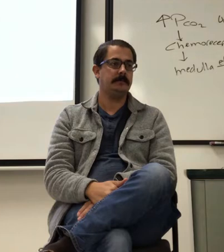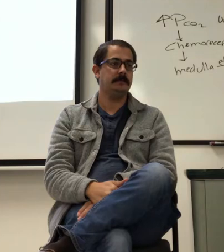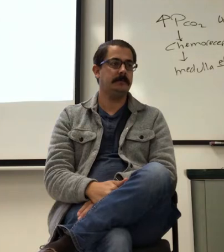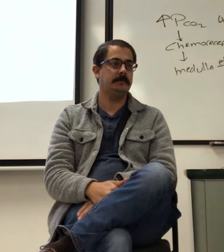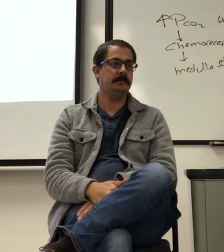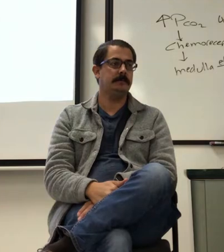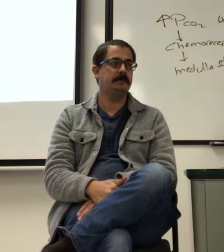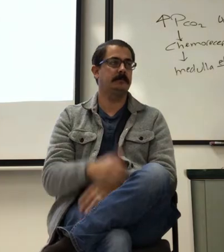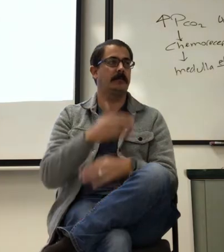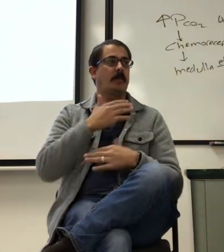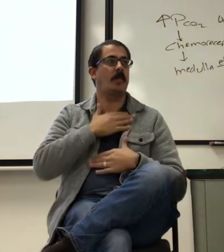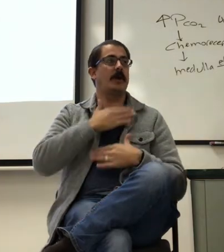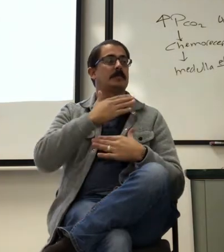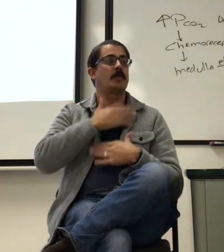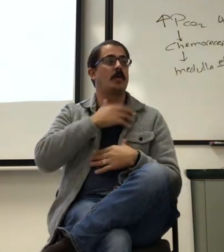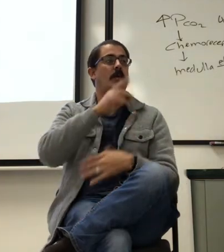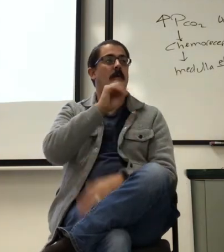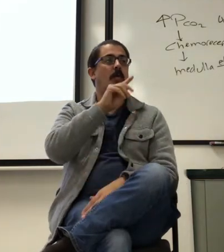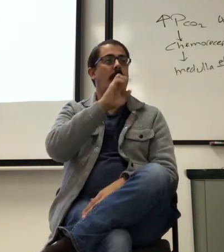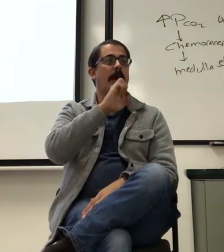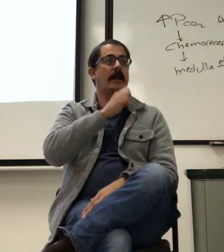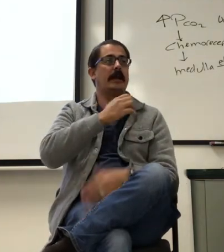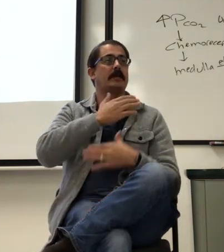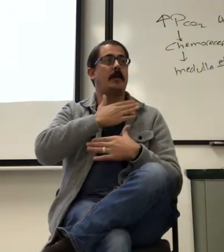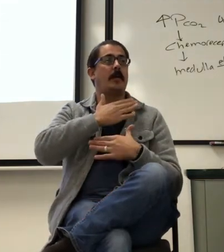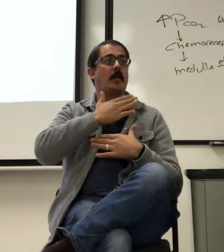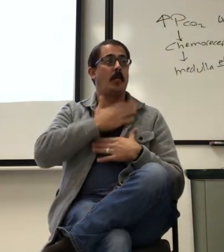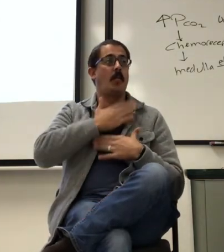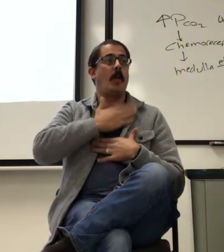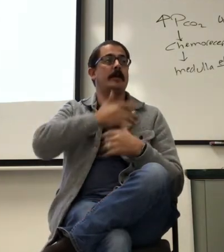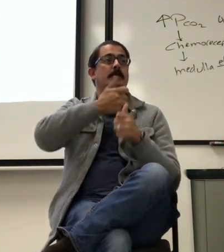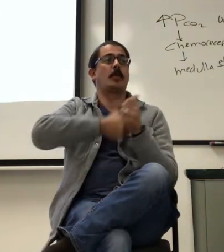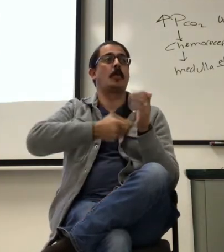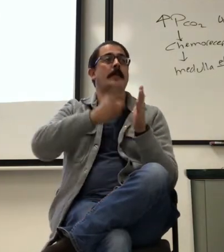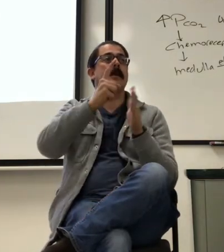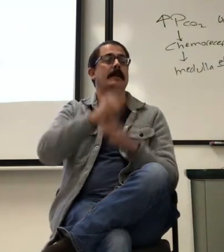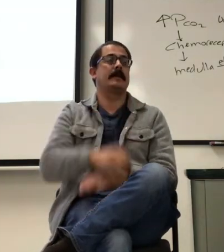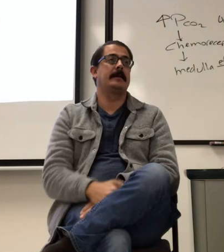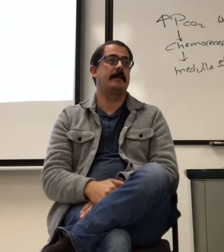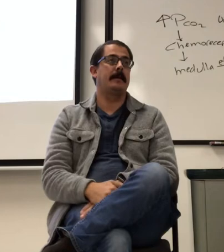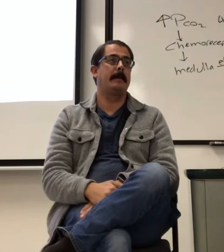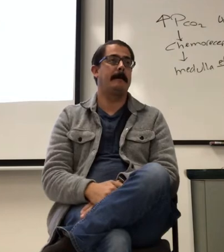Think of respiratory rate as breaths per minute.